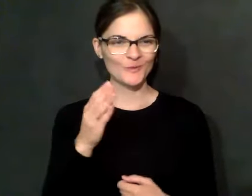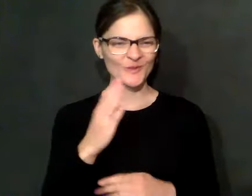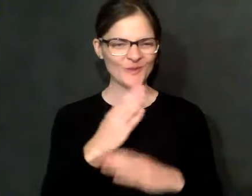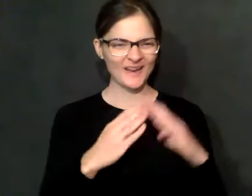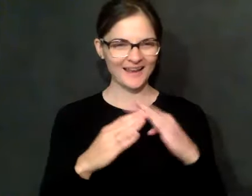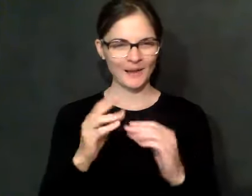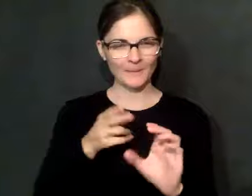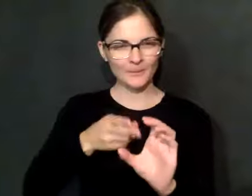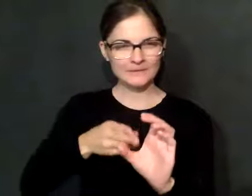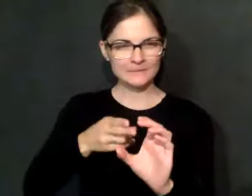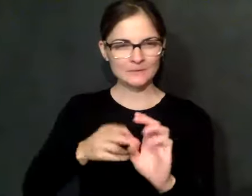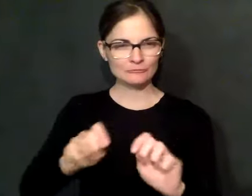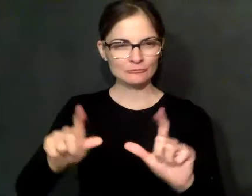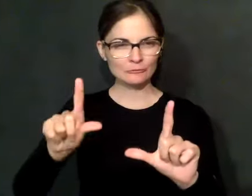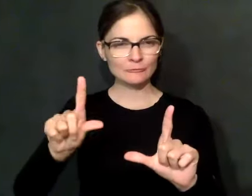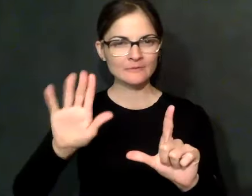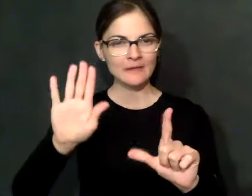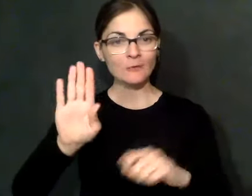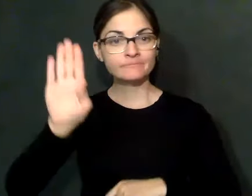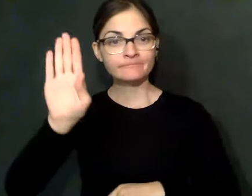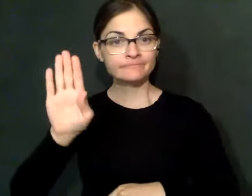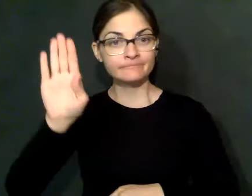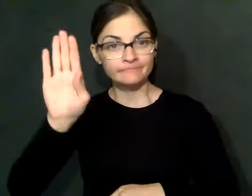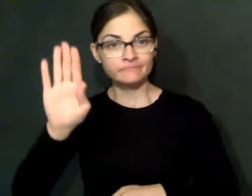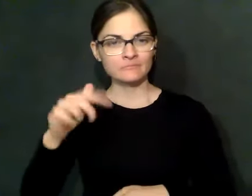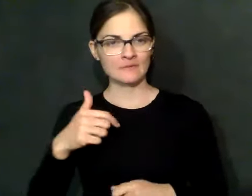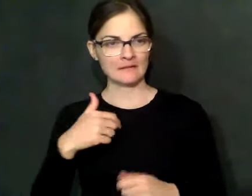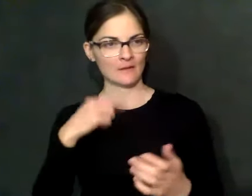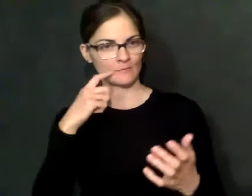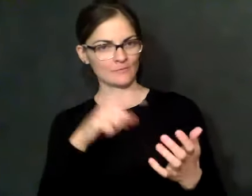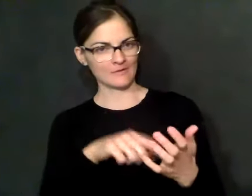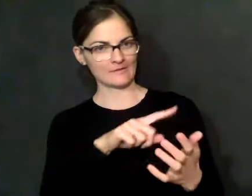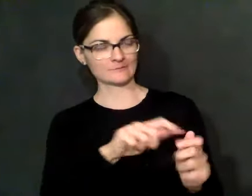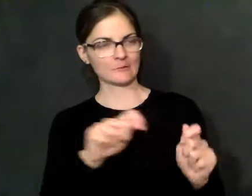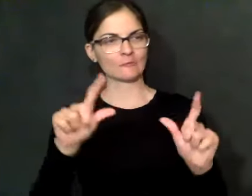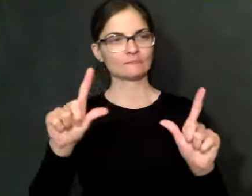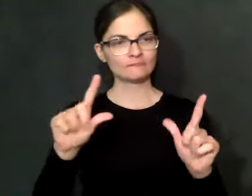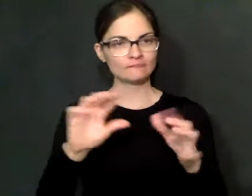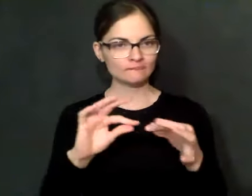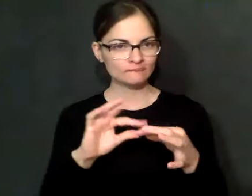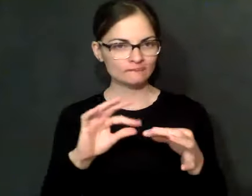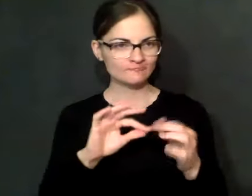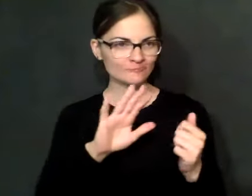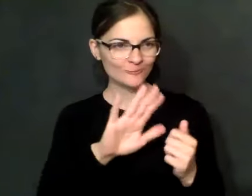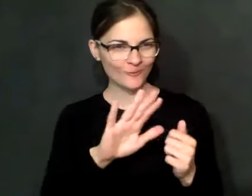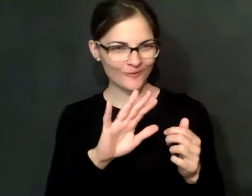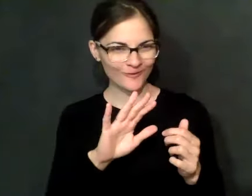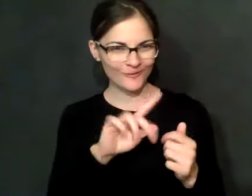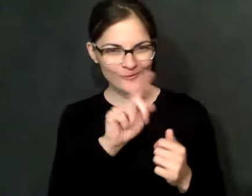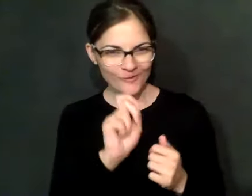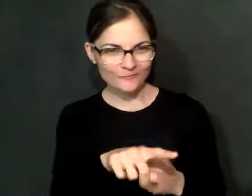Thank you, Ramanie. Wonderful. It's so nice to meet you. Jillian, are you still here? I